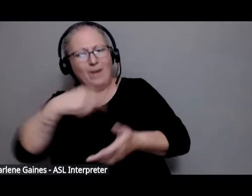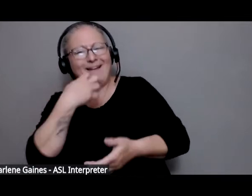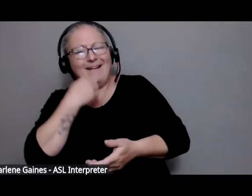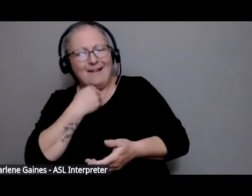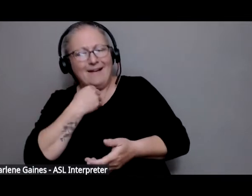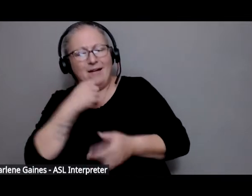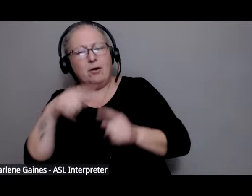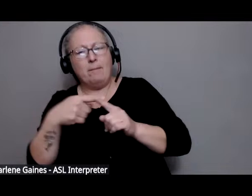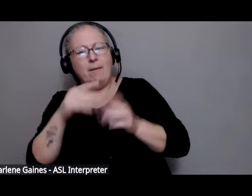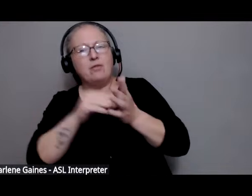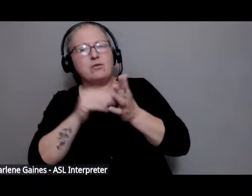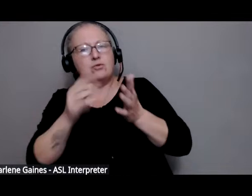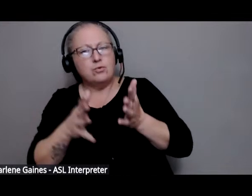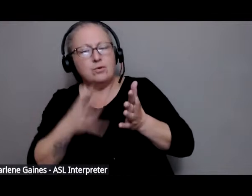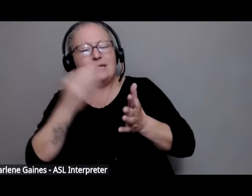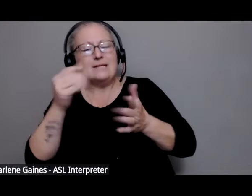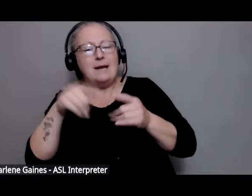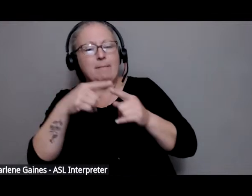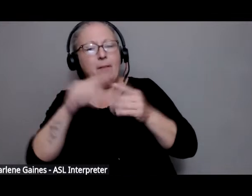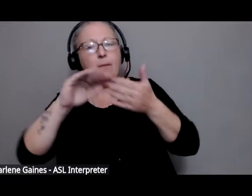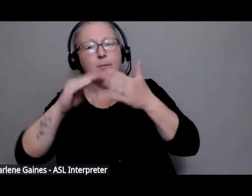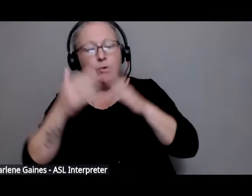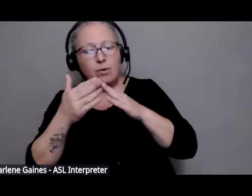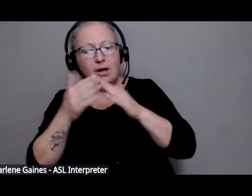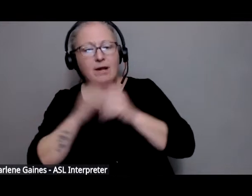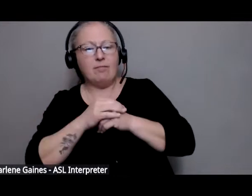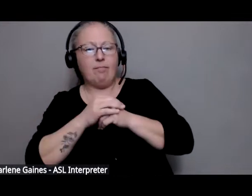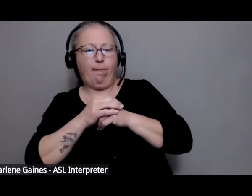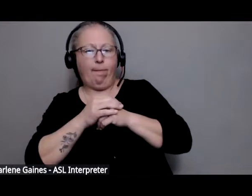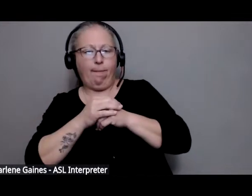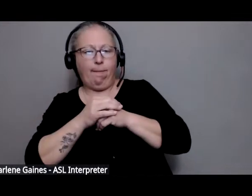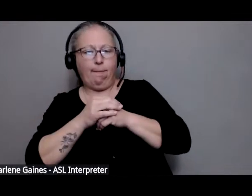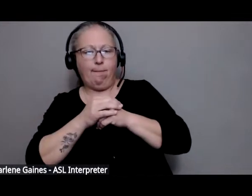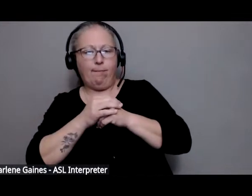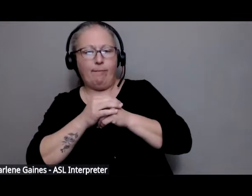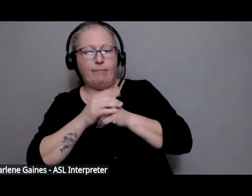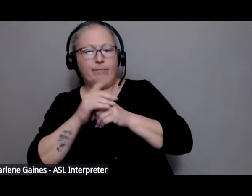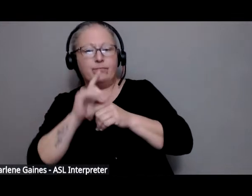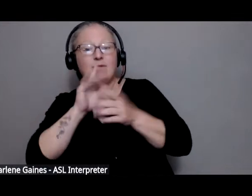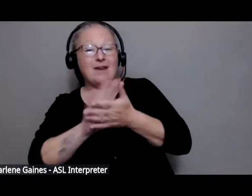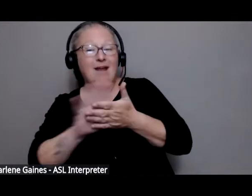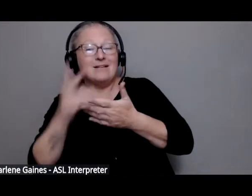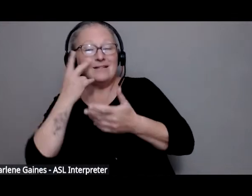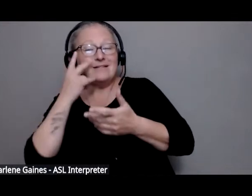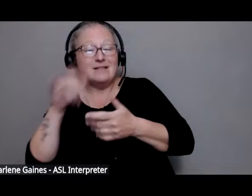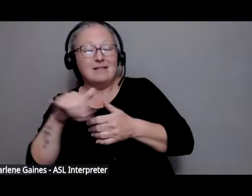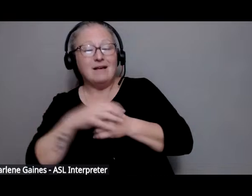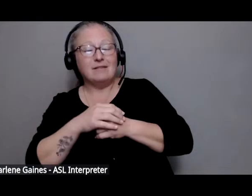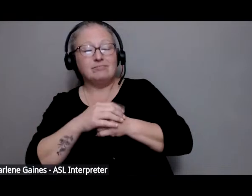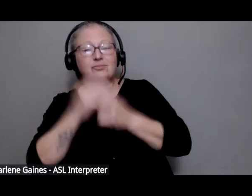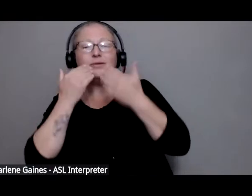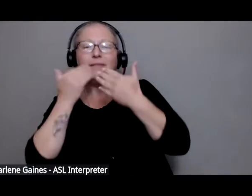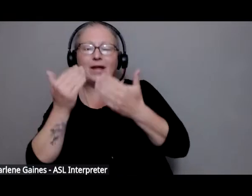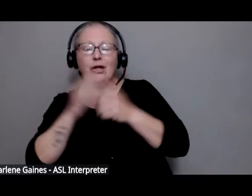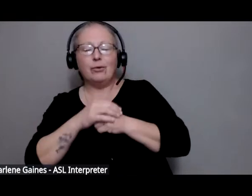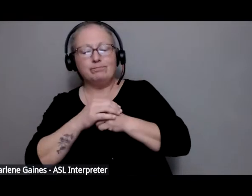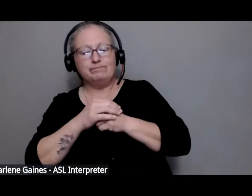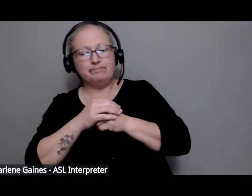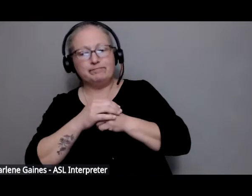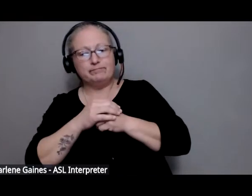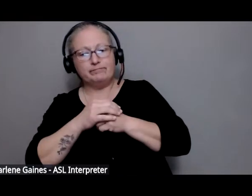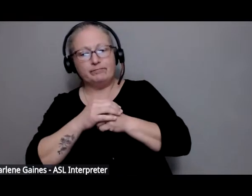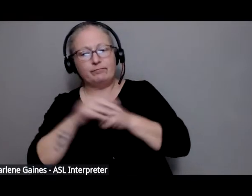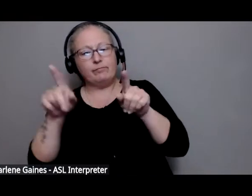our students and about the community. It's really nice to see. So thank you.